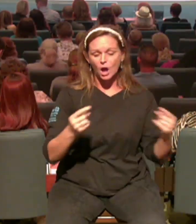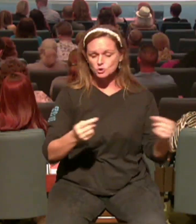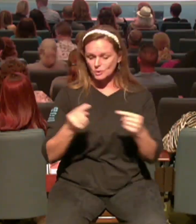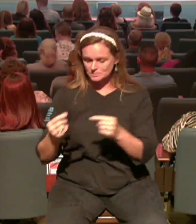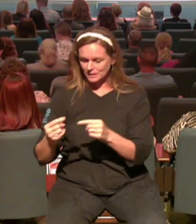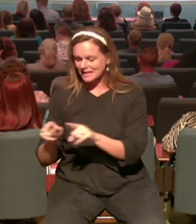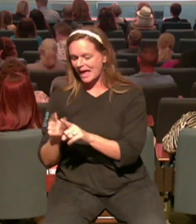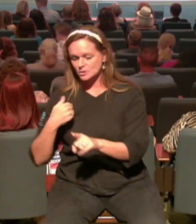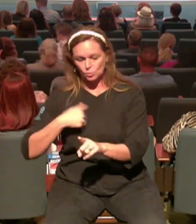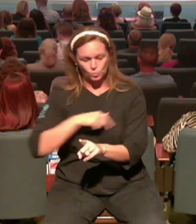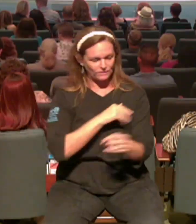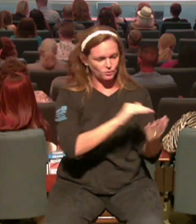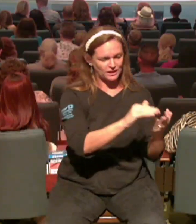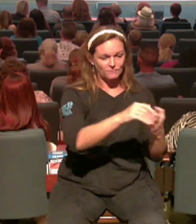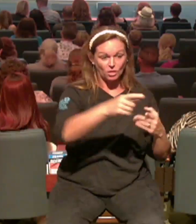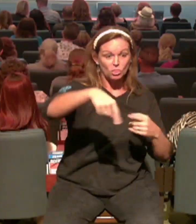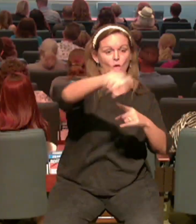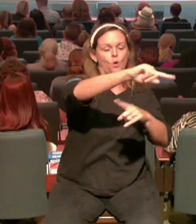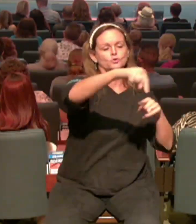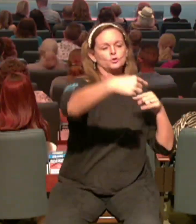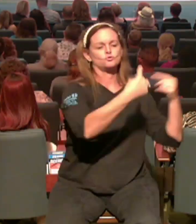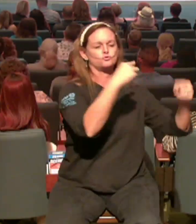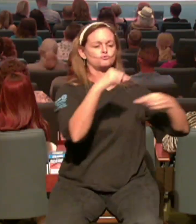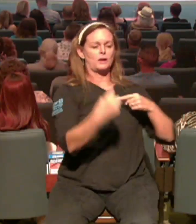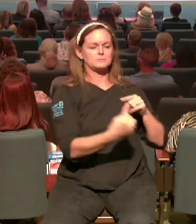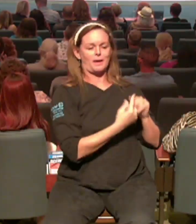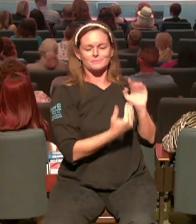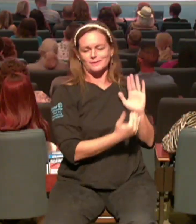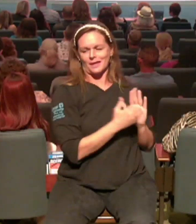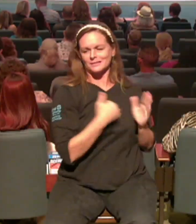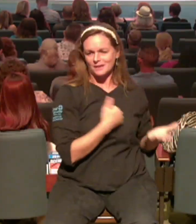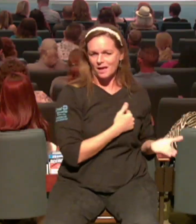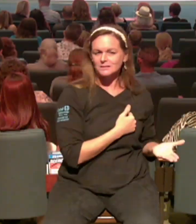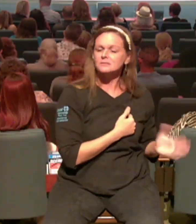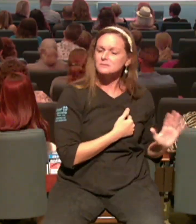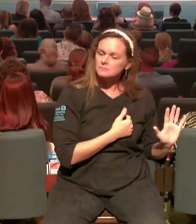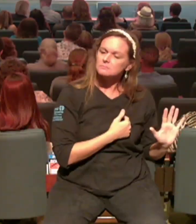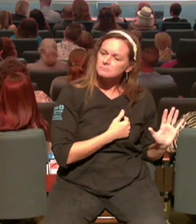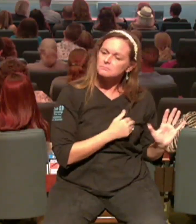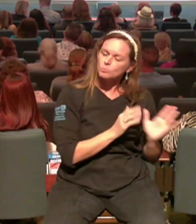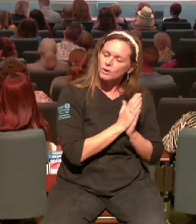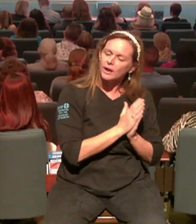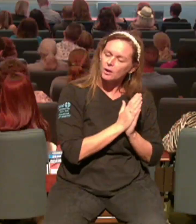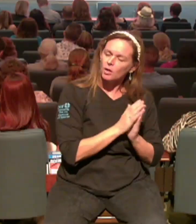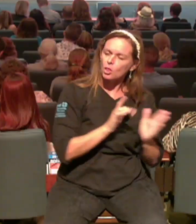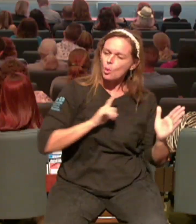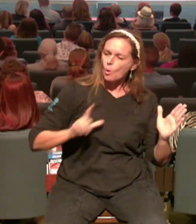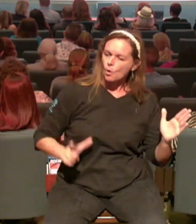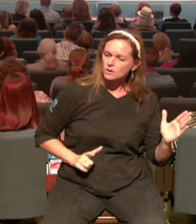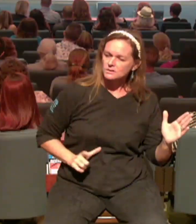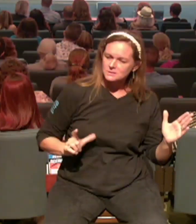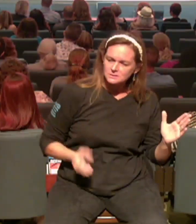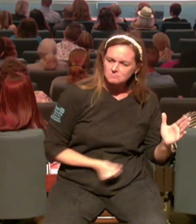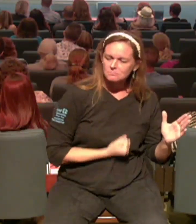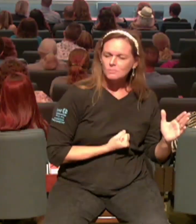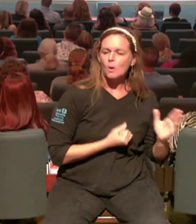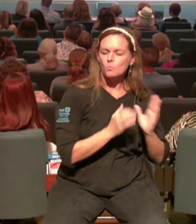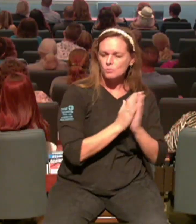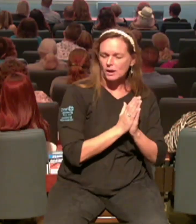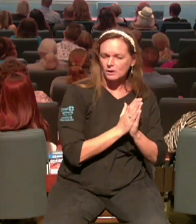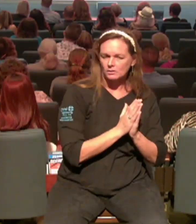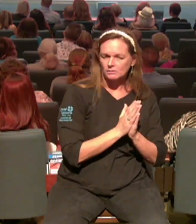we forgive those who have trespassed against us." Okay, so he gets done with the prayer. The only part of the prayer that he